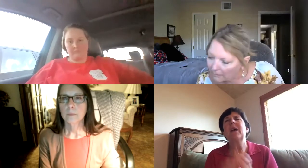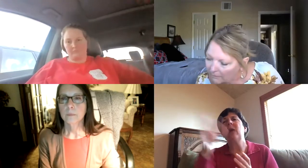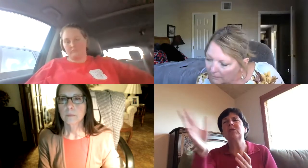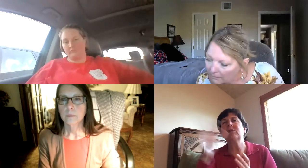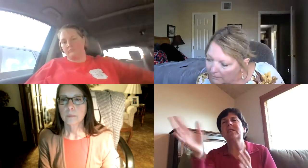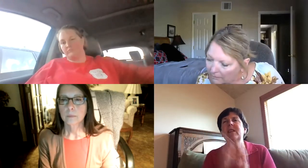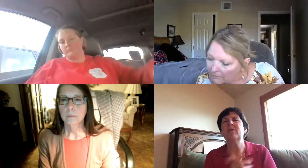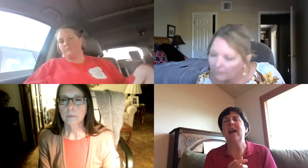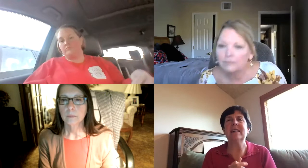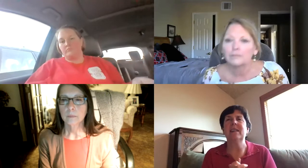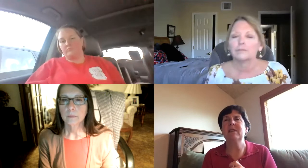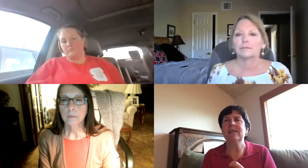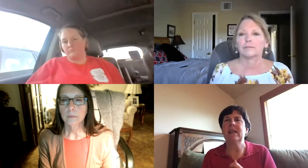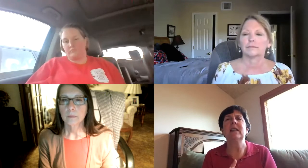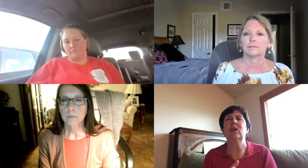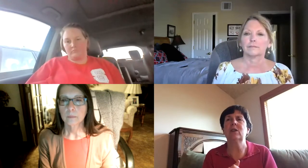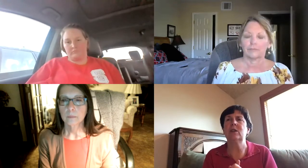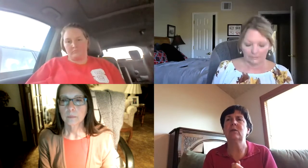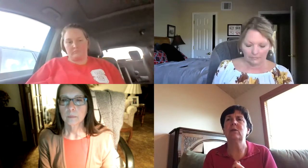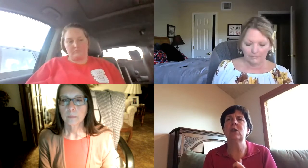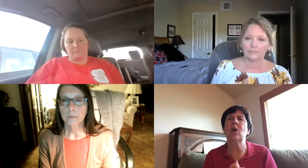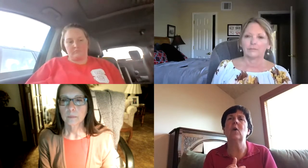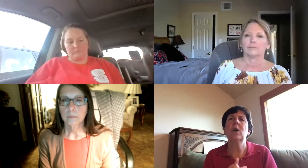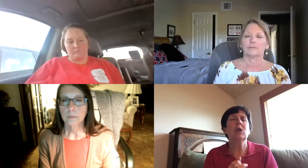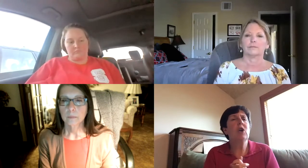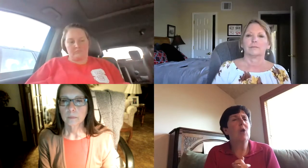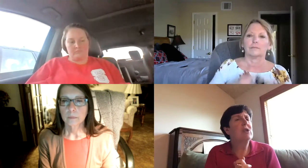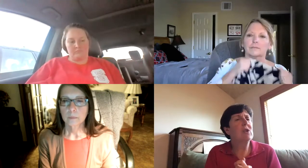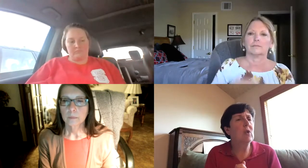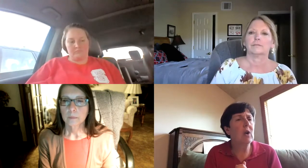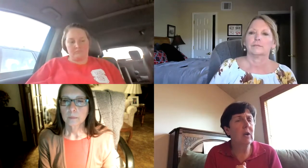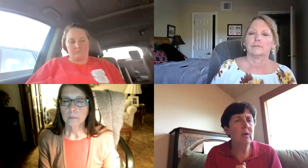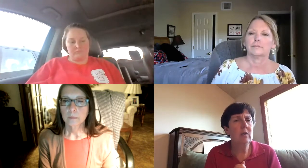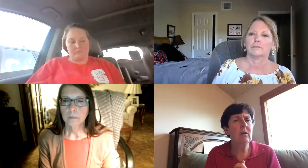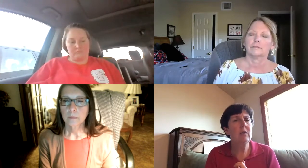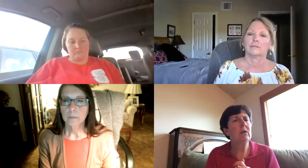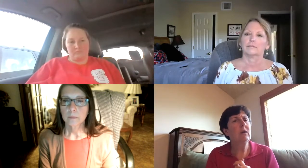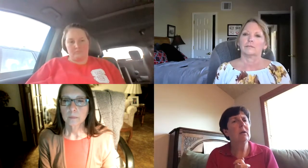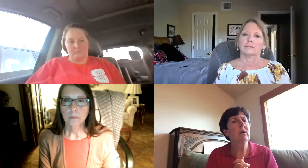Good. Yeah, I was doing different activities in here too. So go to school.